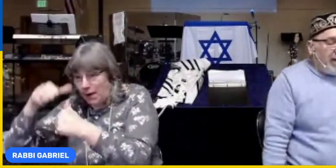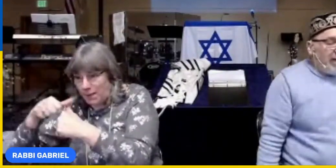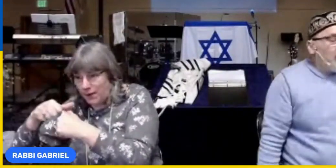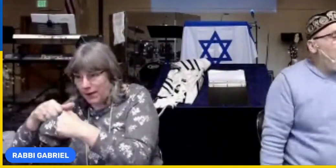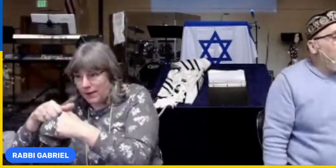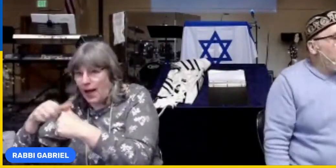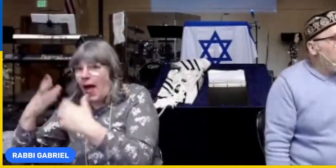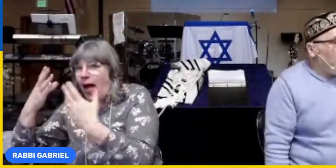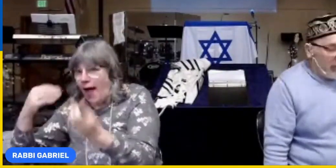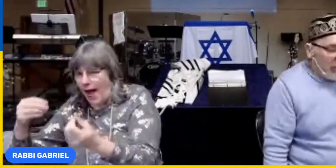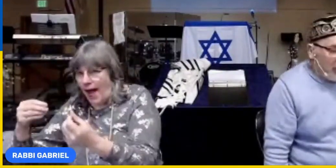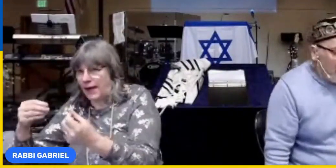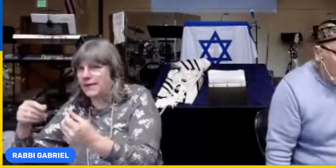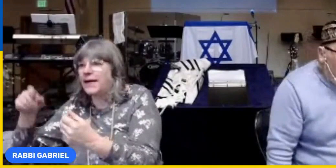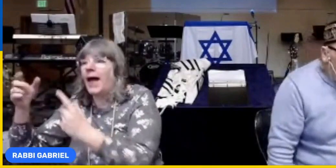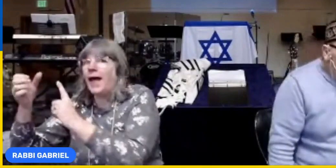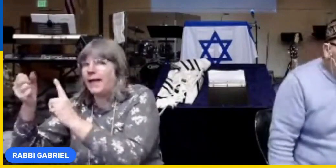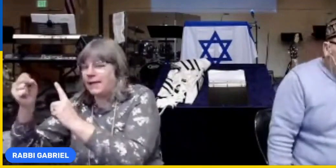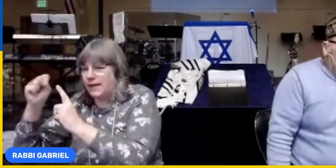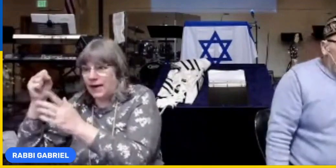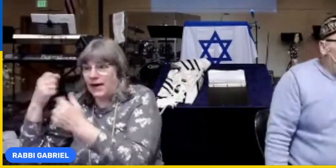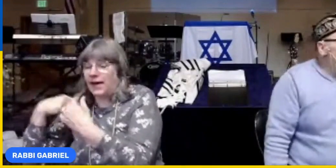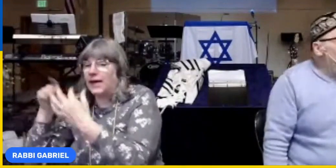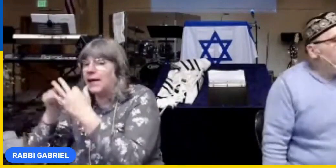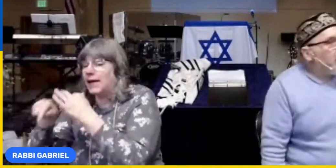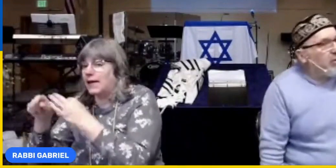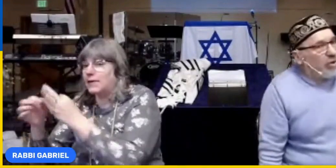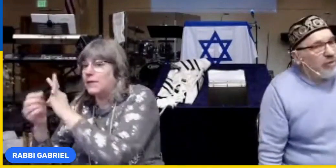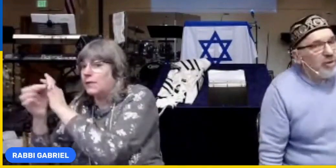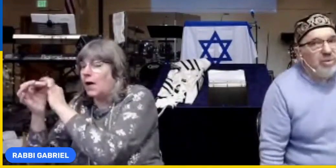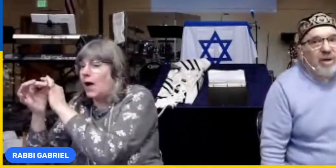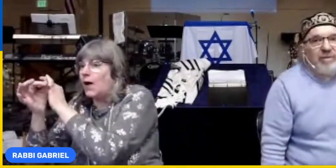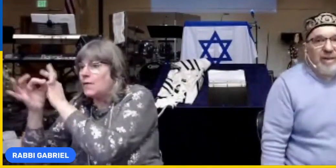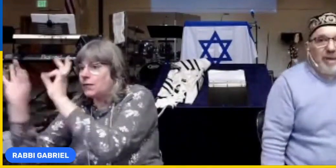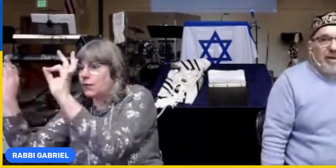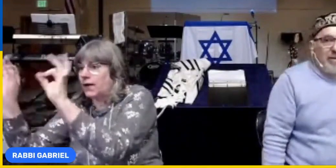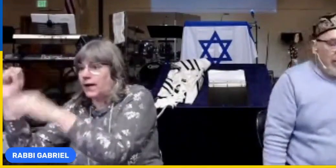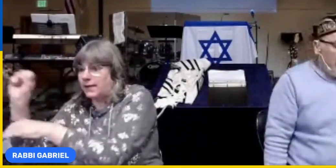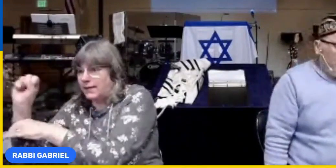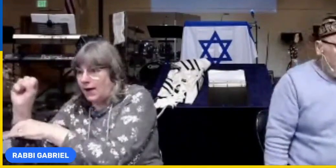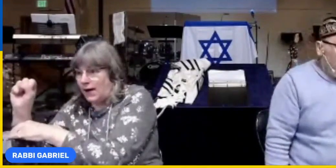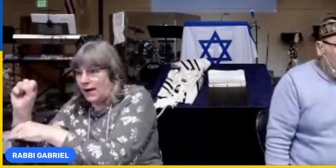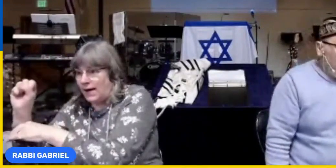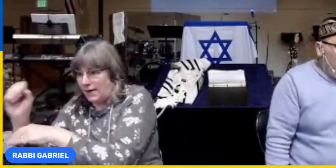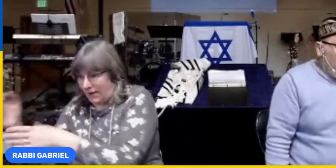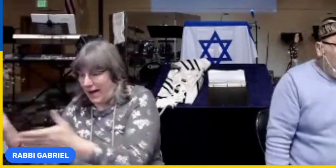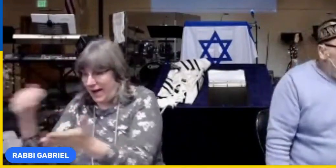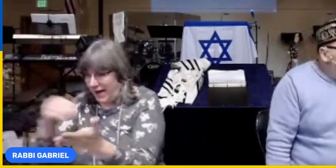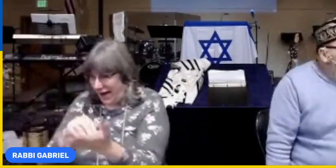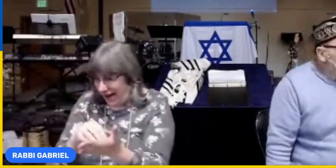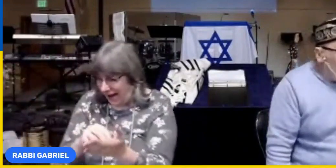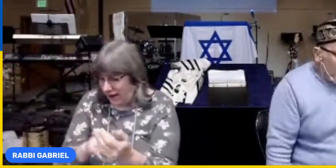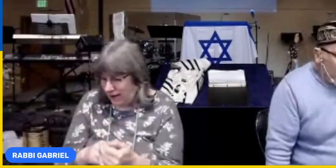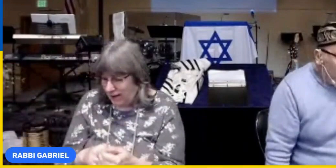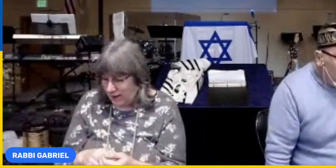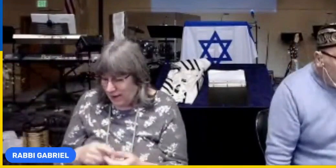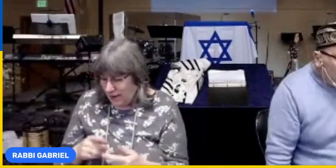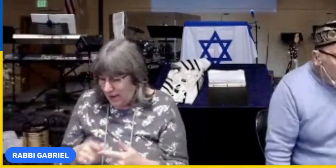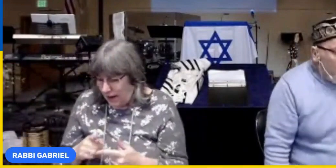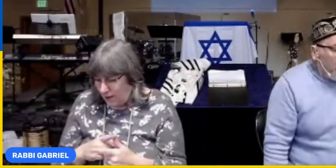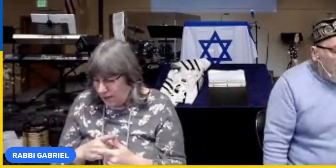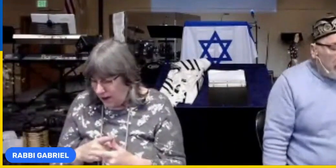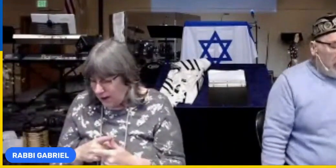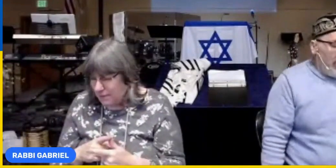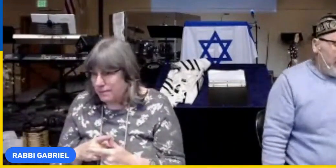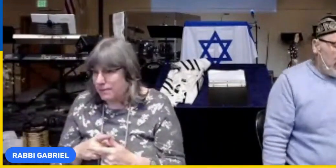story again as Jacob goes into exile, falling under the servitude of Laban. Laban, like